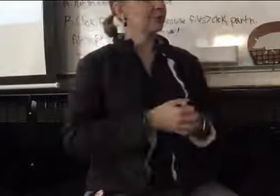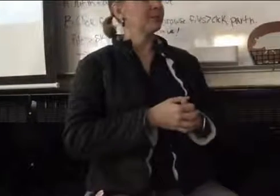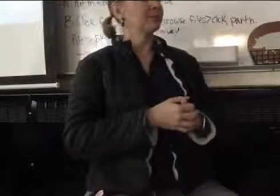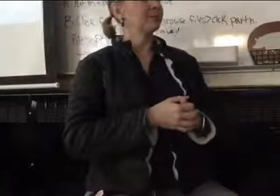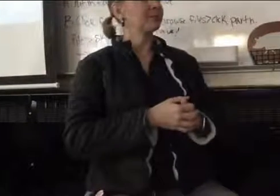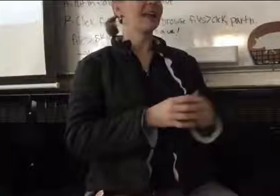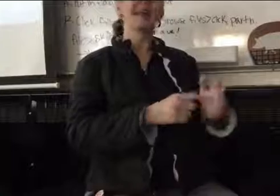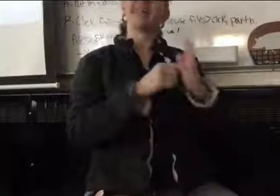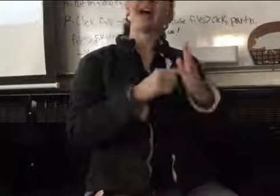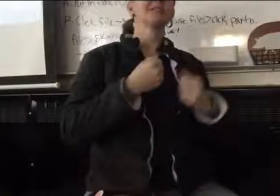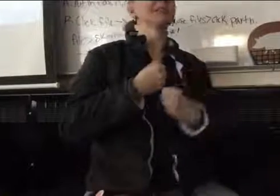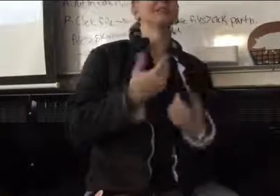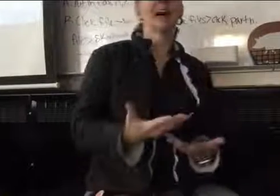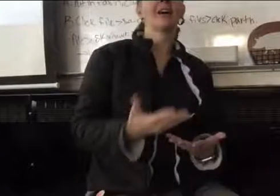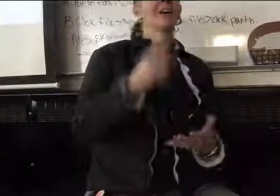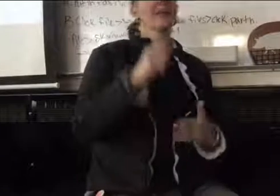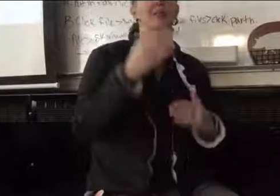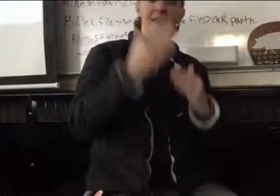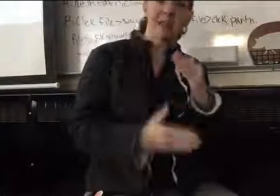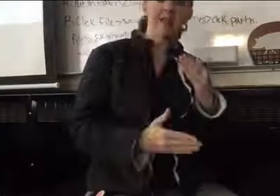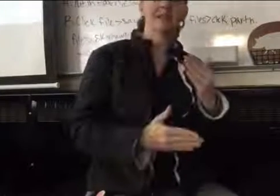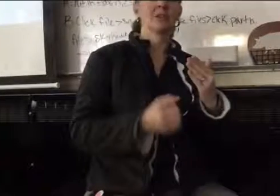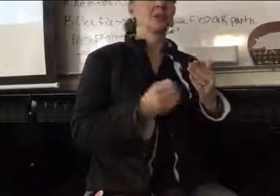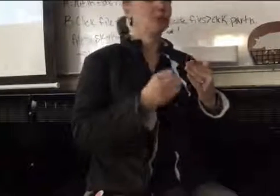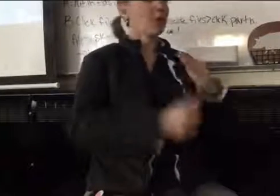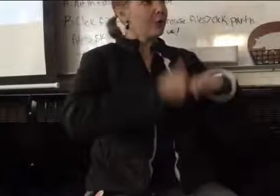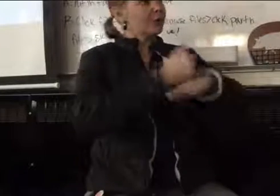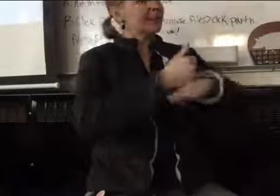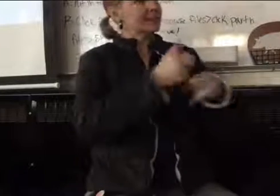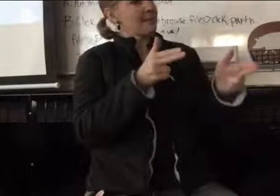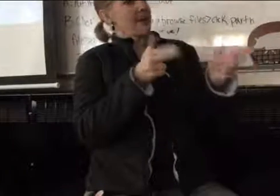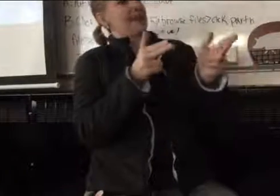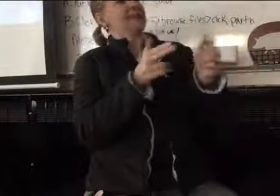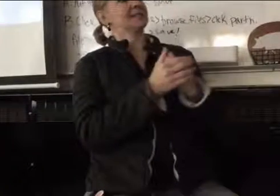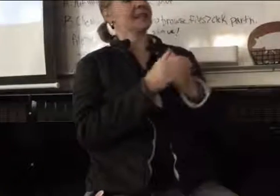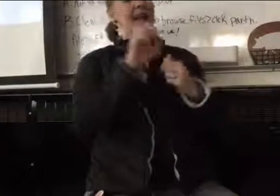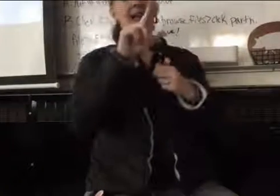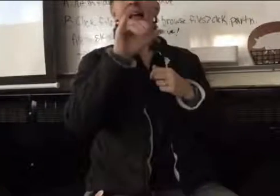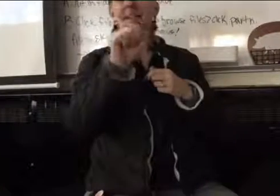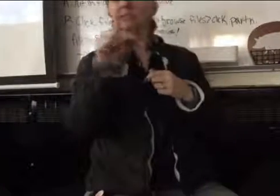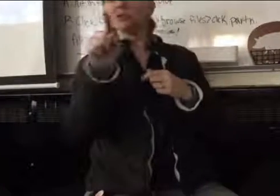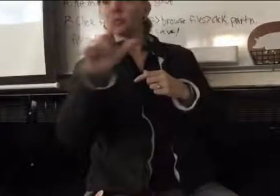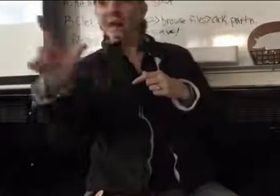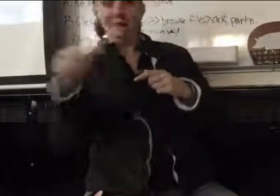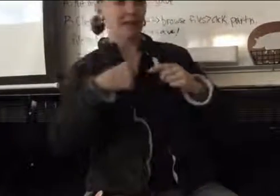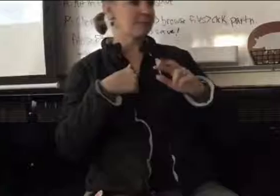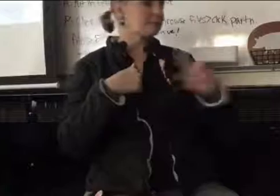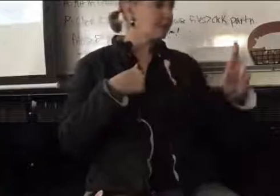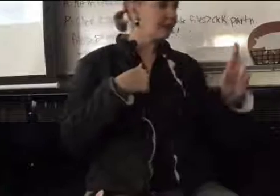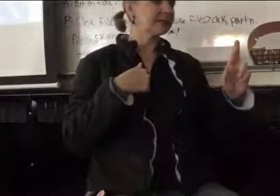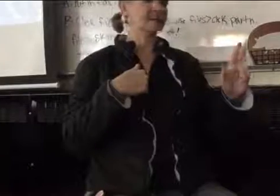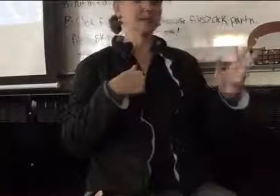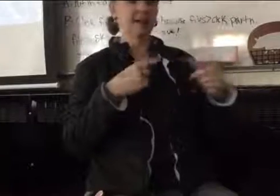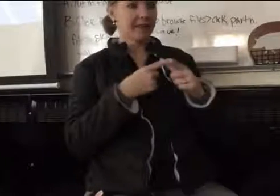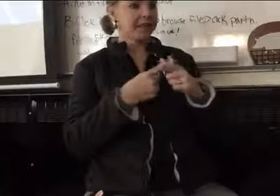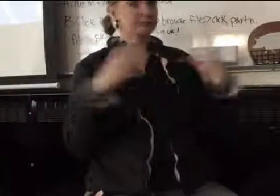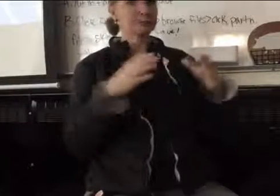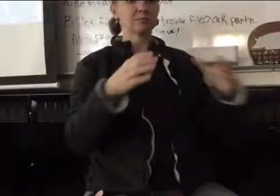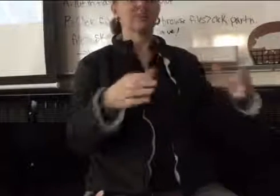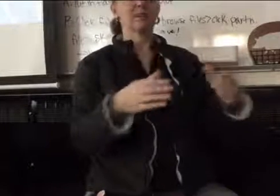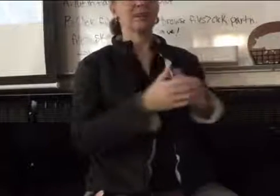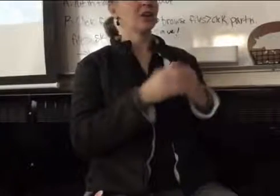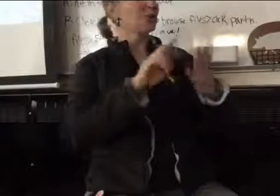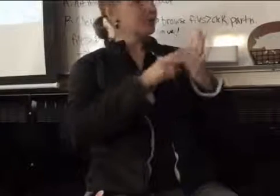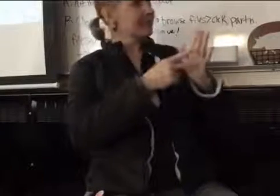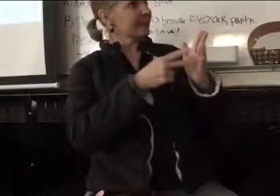They gotta be tired, the rest. They gotta be close to the end if we are. So fix bayonets. Ellis, wait, Ellis, you take the left wing, I'll take the right. I want a right wheel forward of the whole regiment. What, you mean